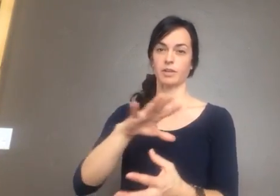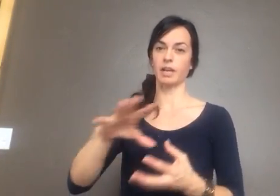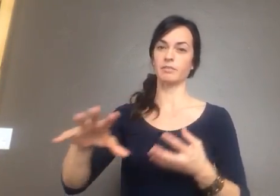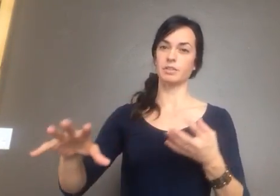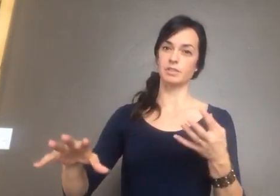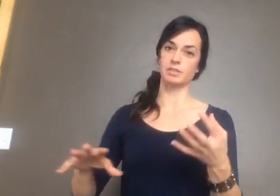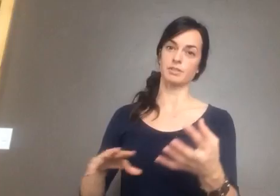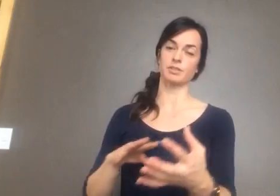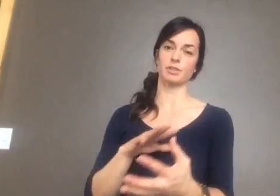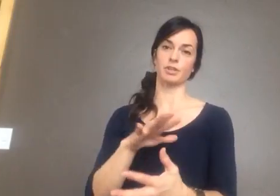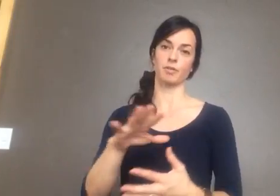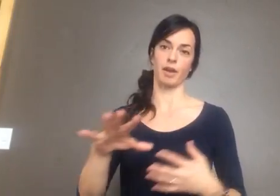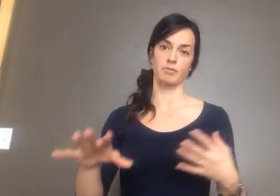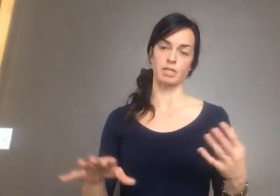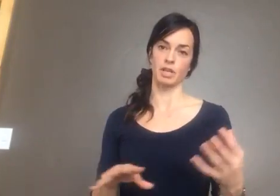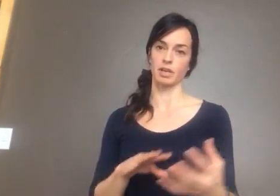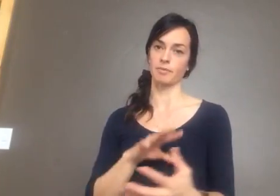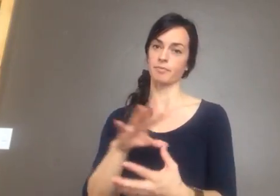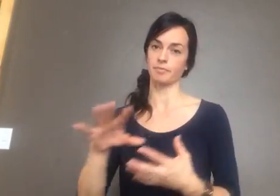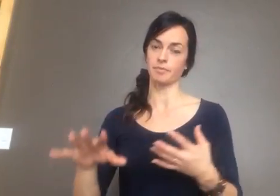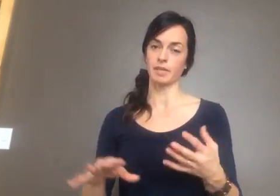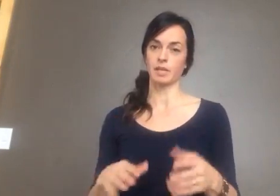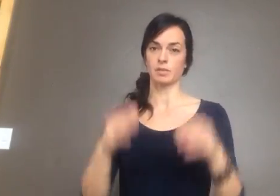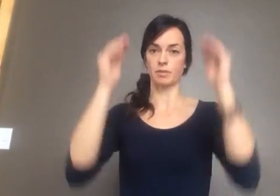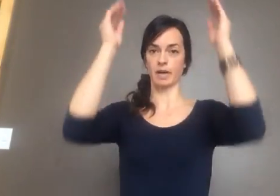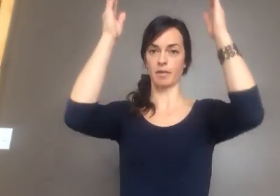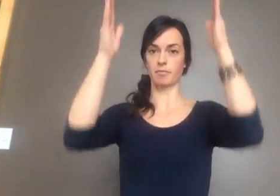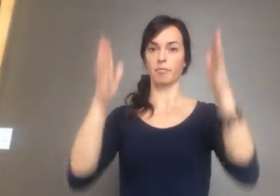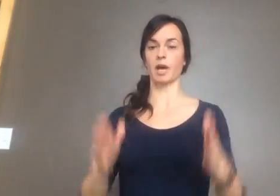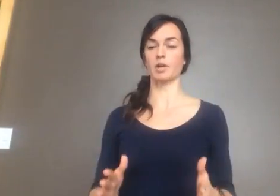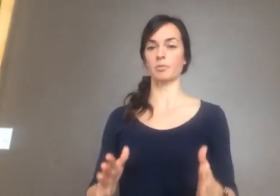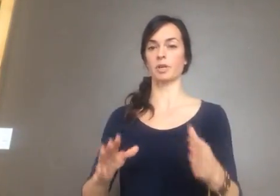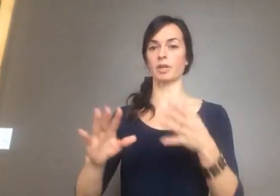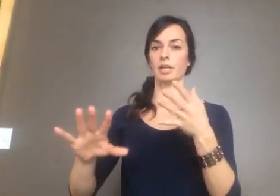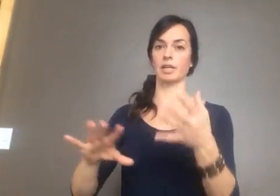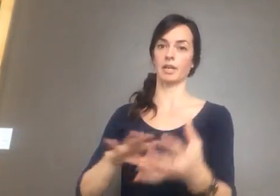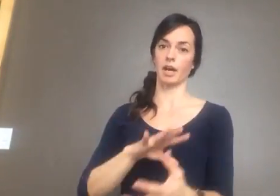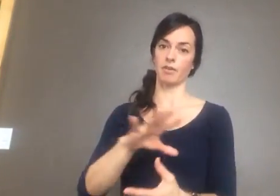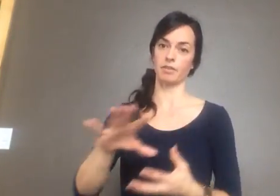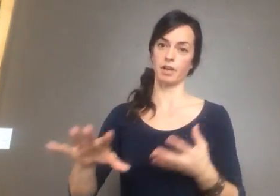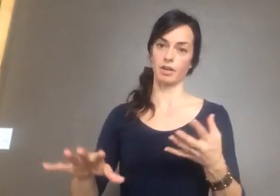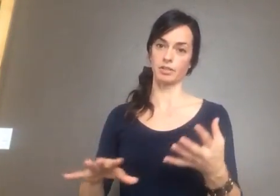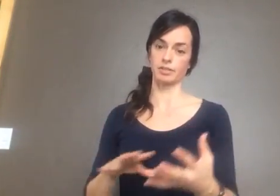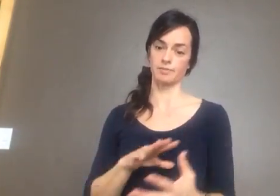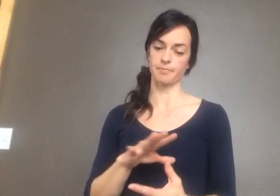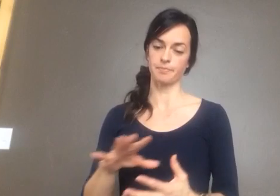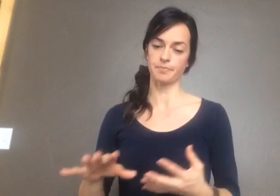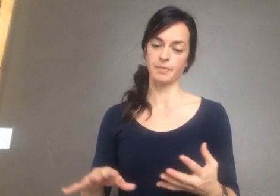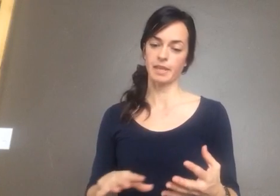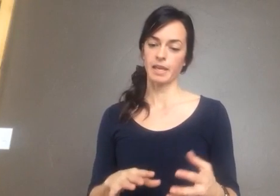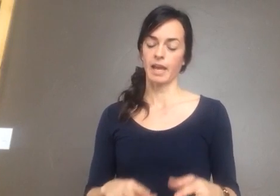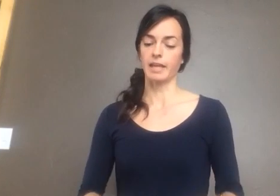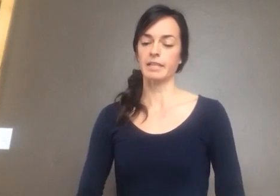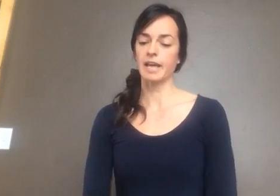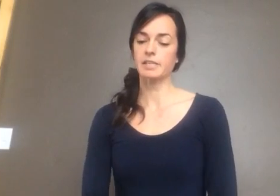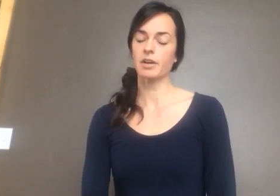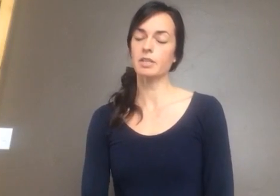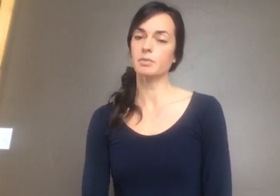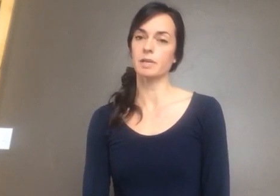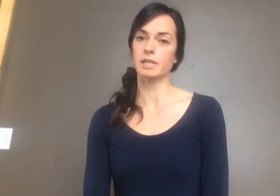kind of just circle around each other. So we've got modern period of the arts. And the last card this week is